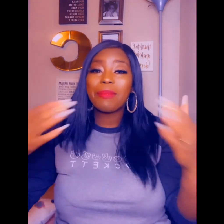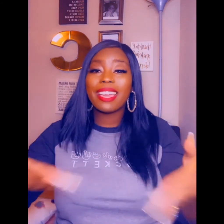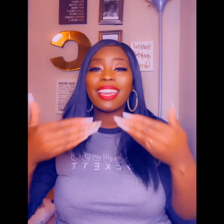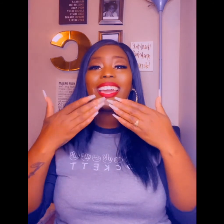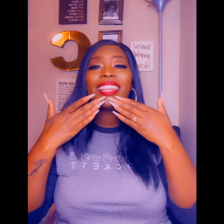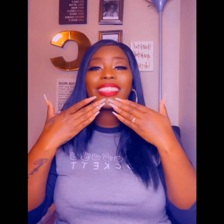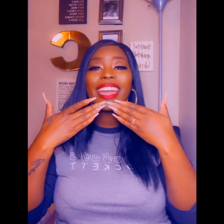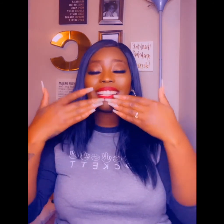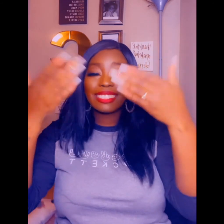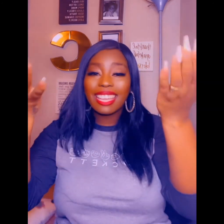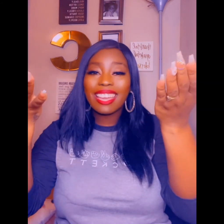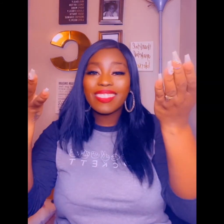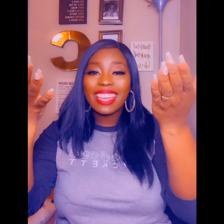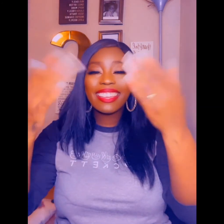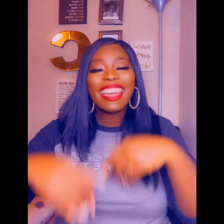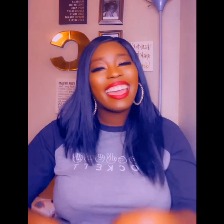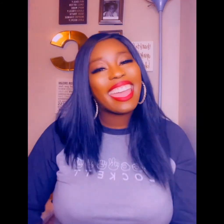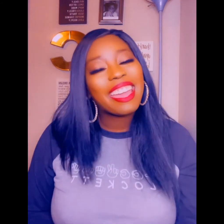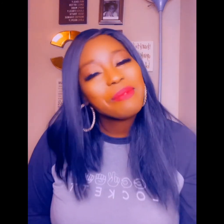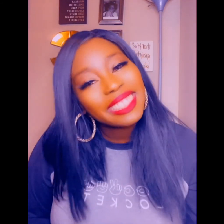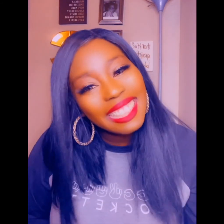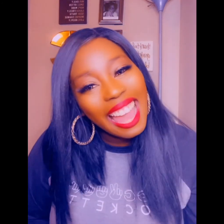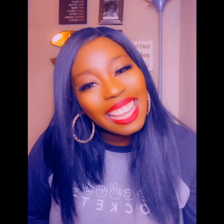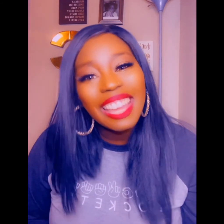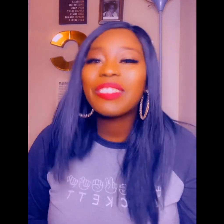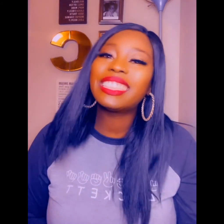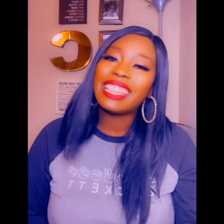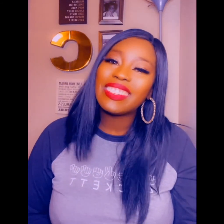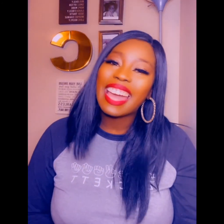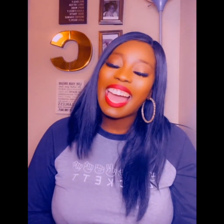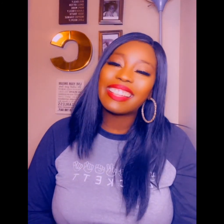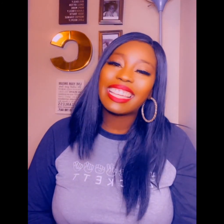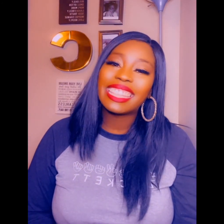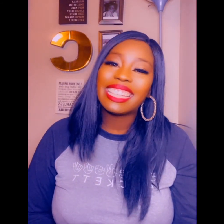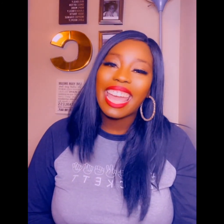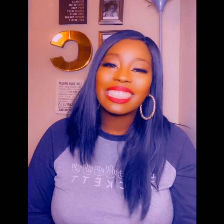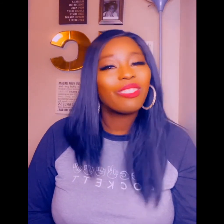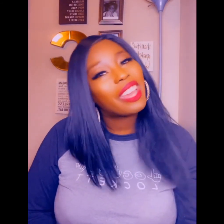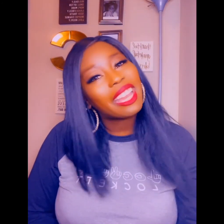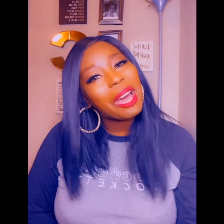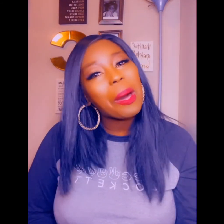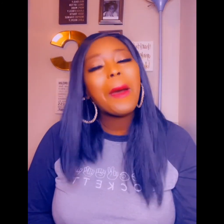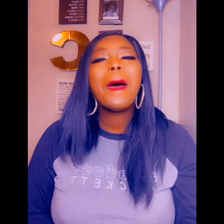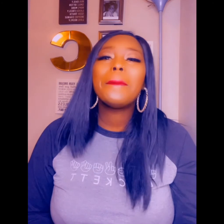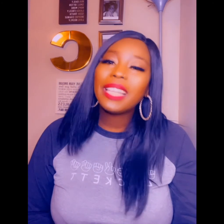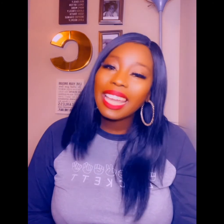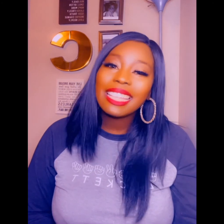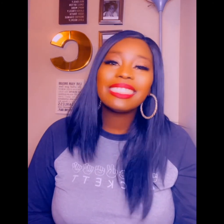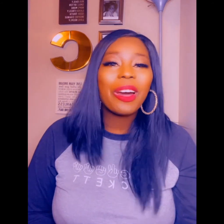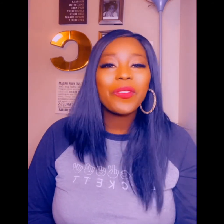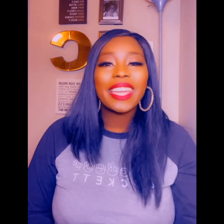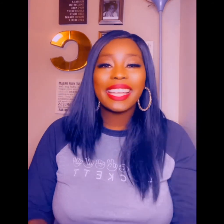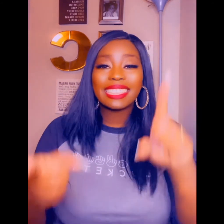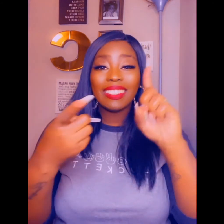happy Thanksgiving. And Miss Lockett will see you guys in the next video. Please don't forget to